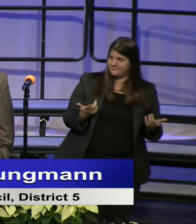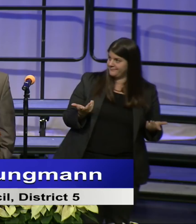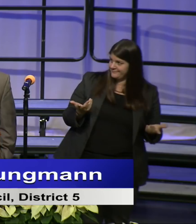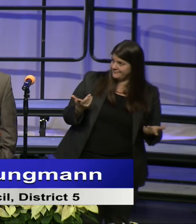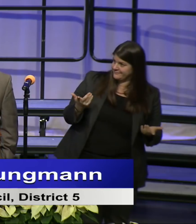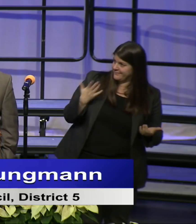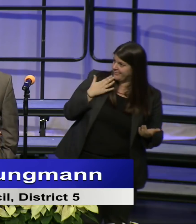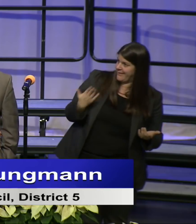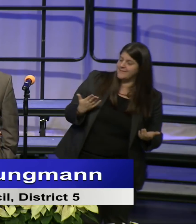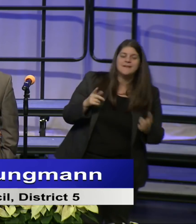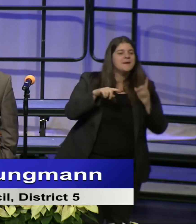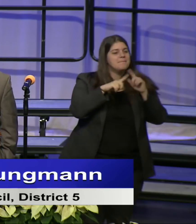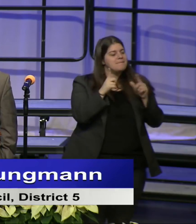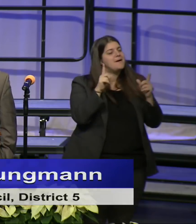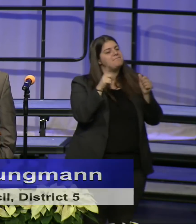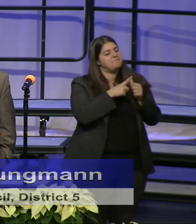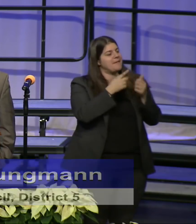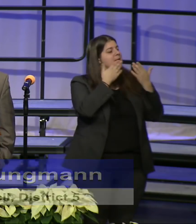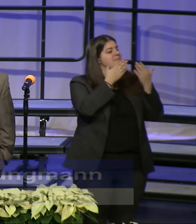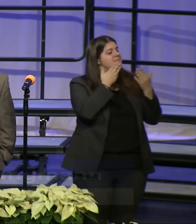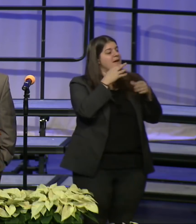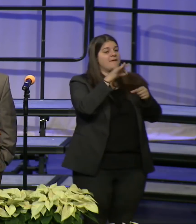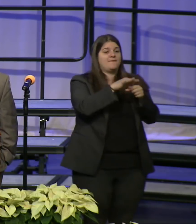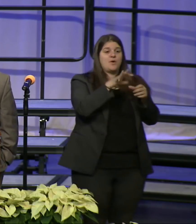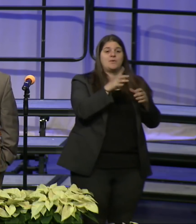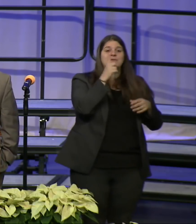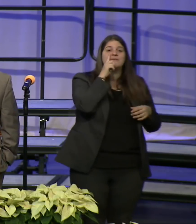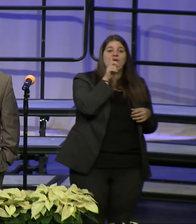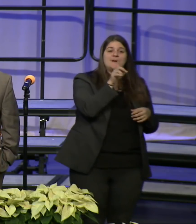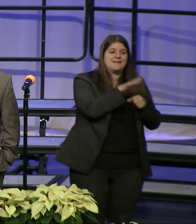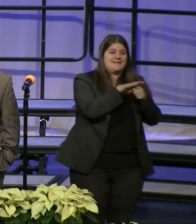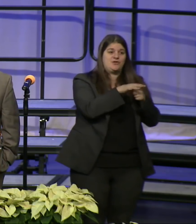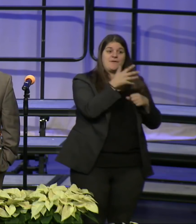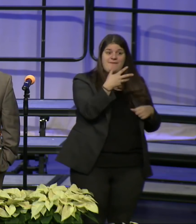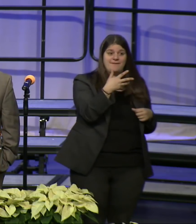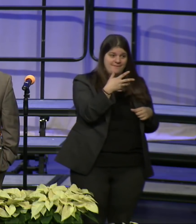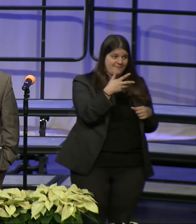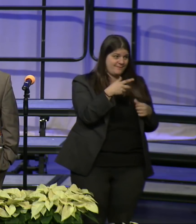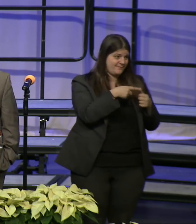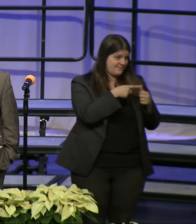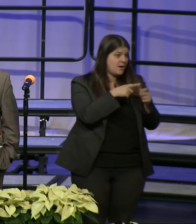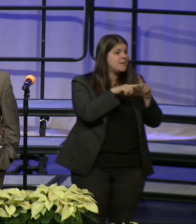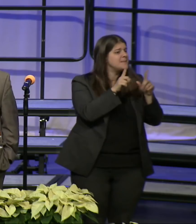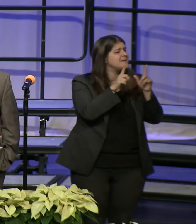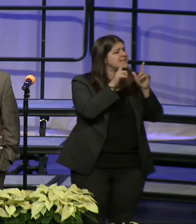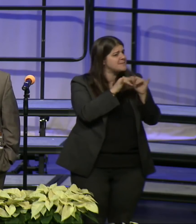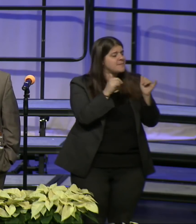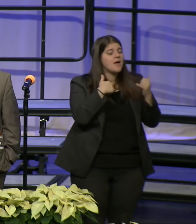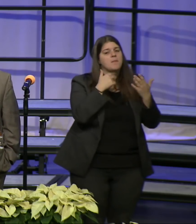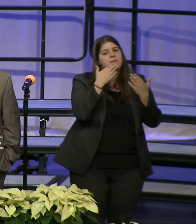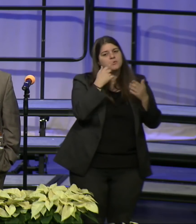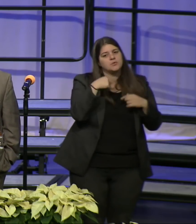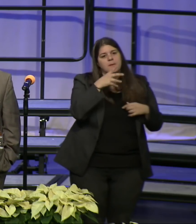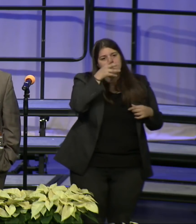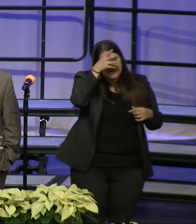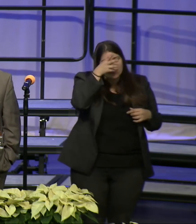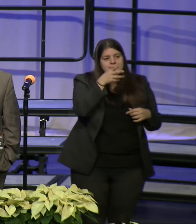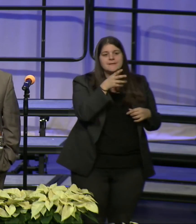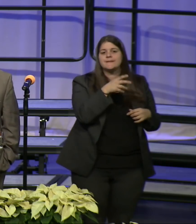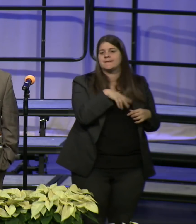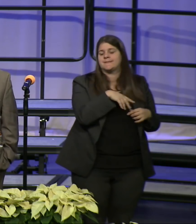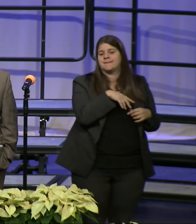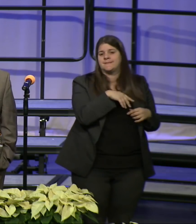So I'd like to thank the voters of District 5, but I'm especially grateful to my parents, George and Helen